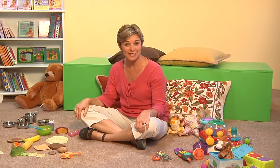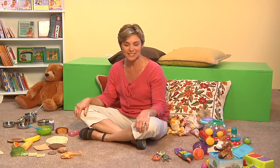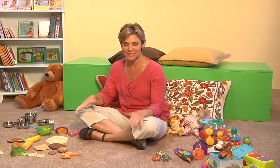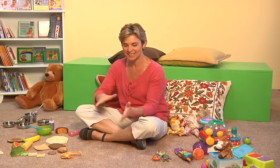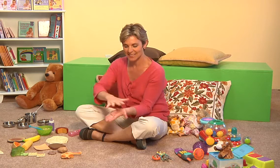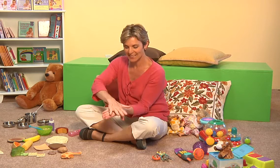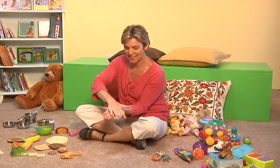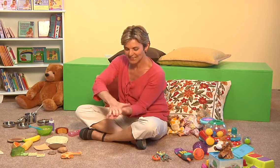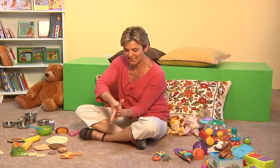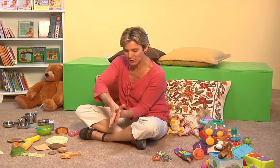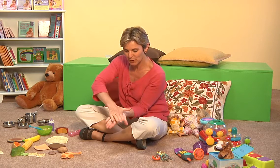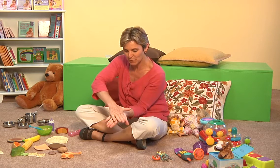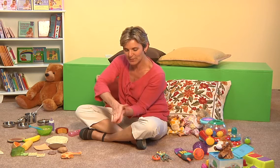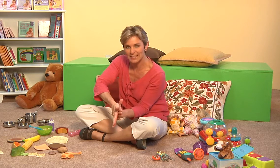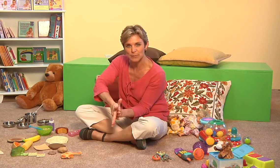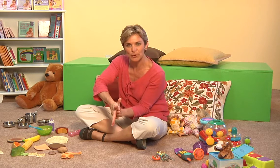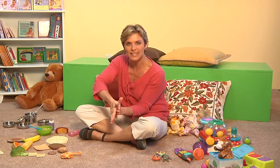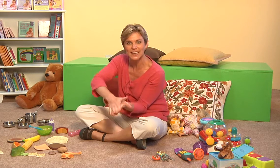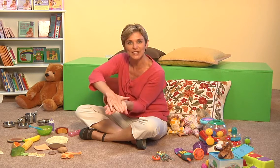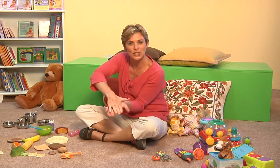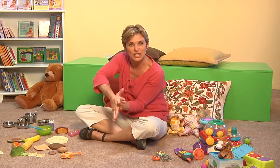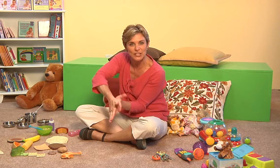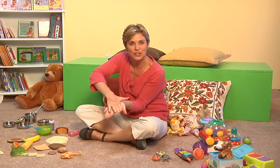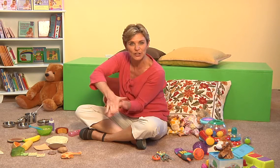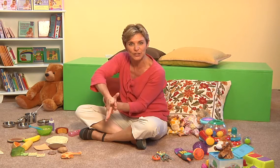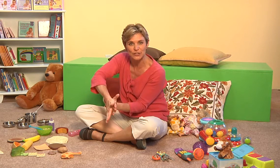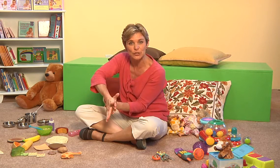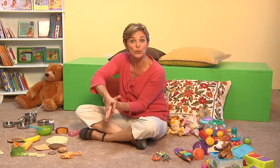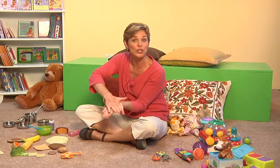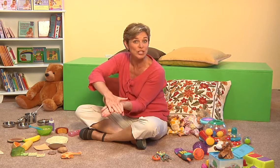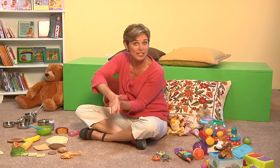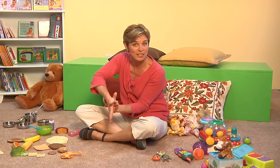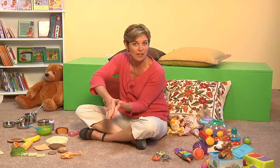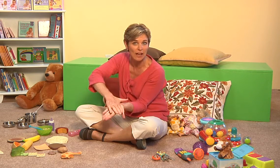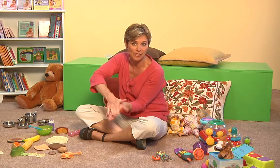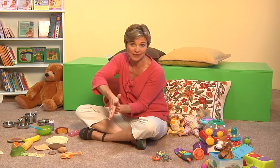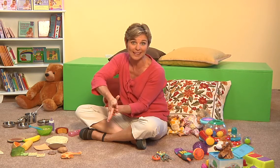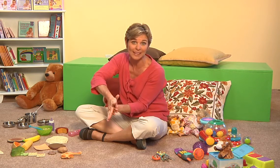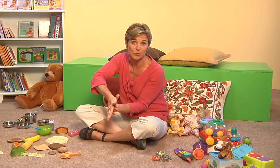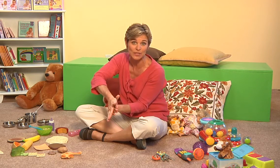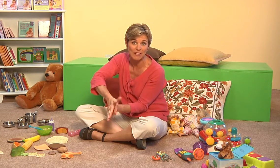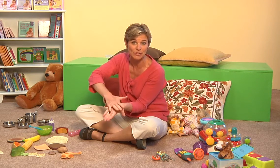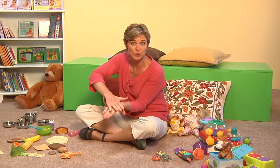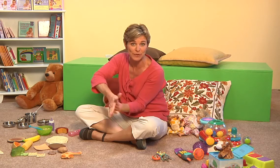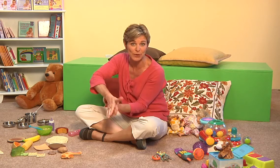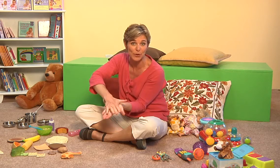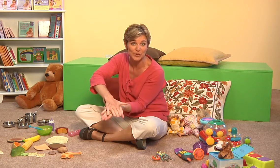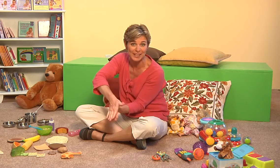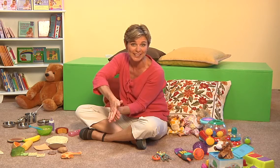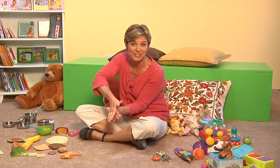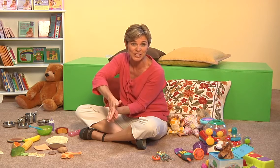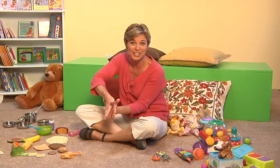Cheese. This represents pressing the cheese curds through the cheesecloth, like they used to have to do in the olden days.